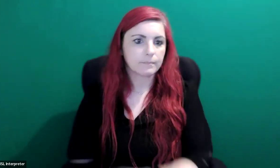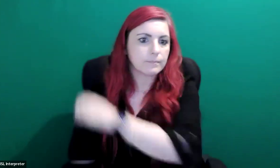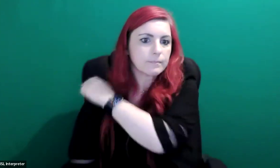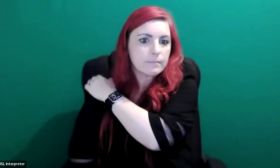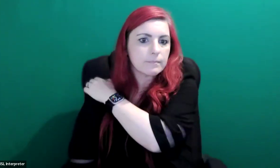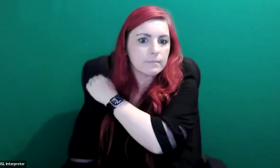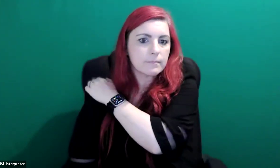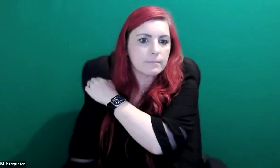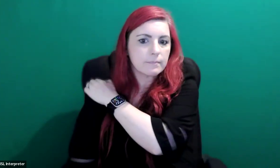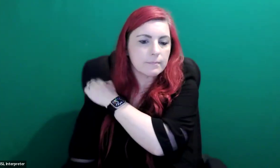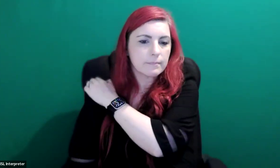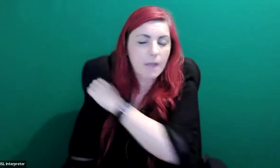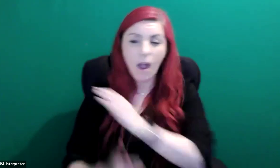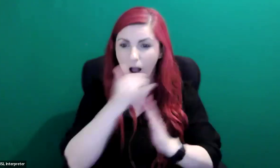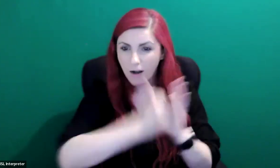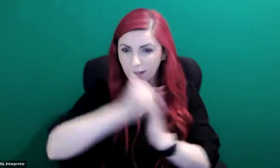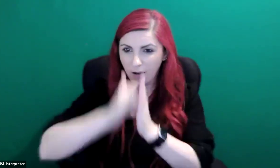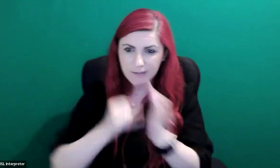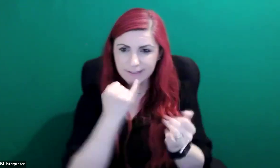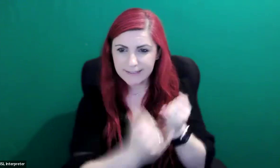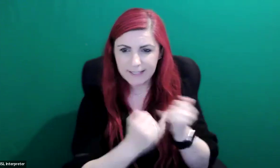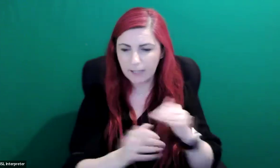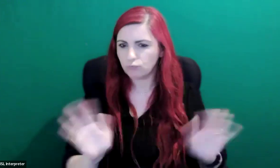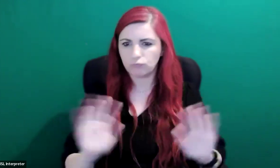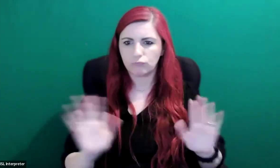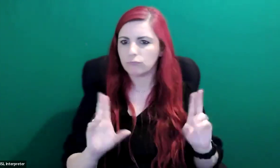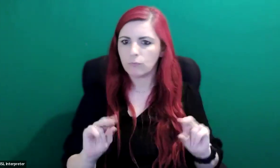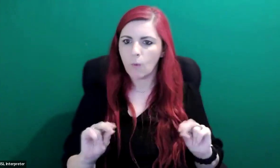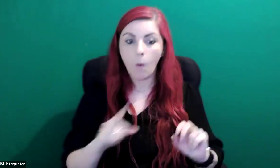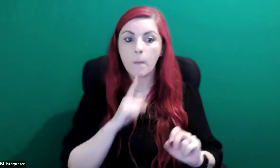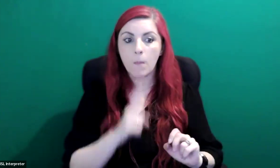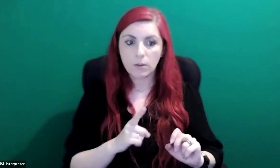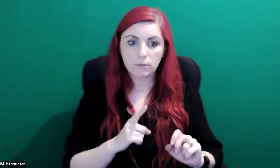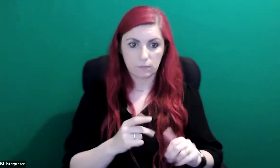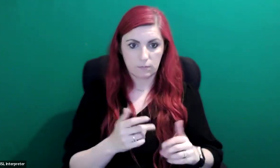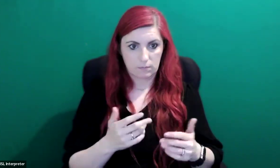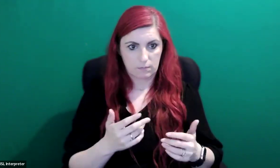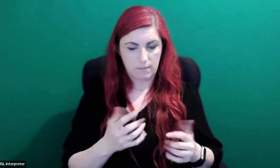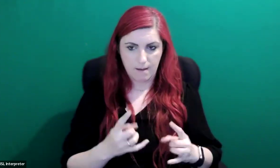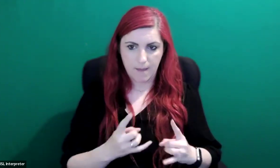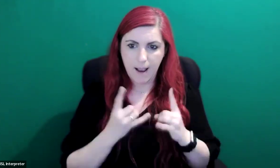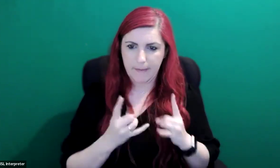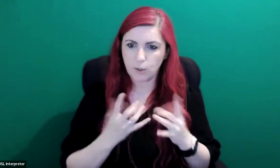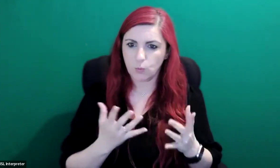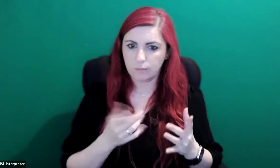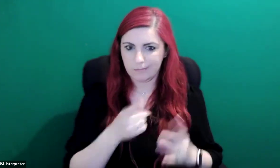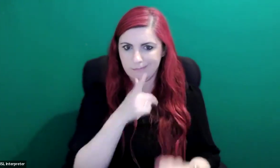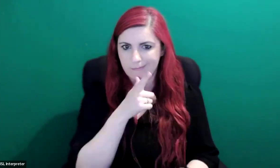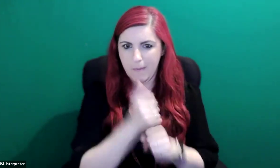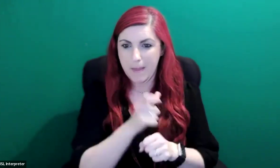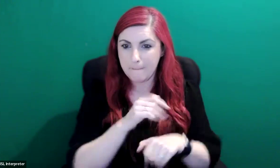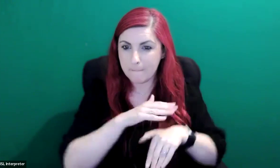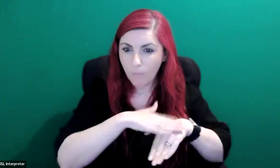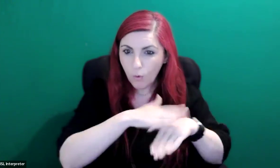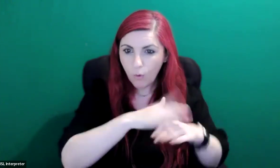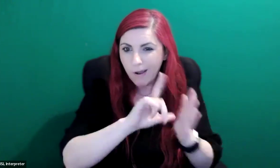So I won't go into the articles themselves in greater detail for now, but I'm happy to talk more about that if